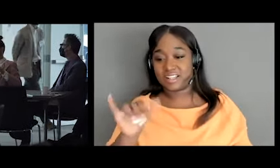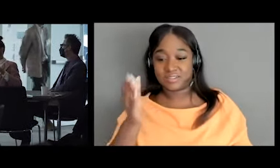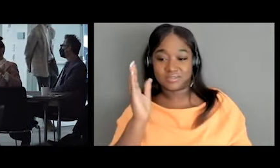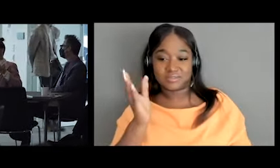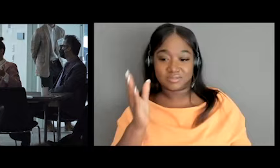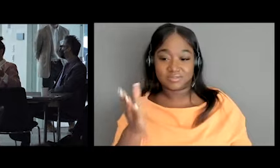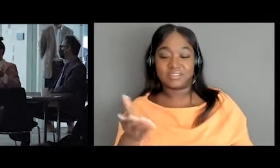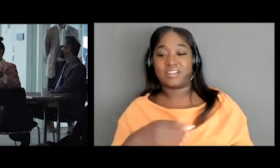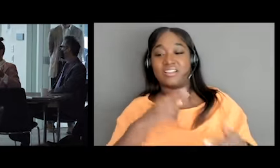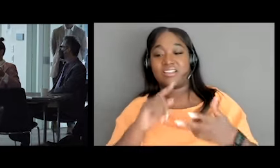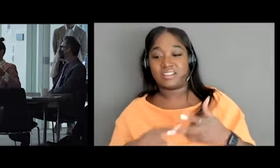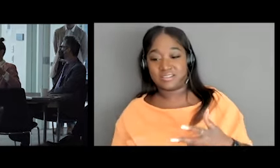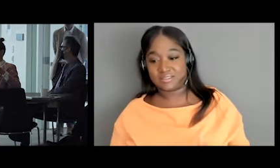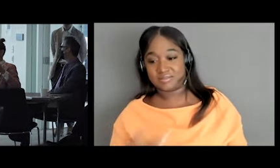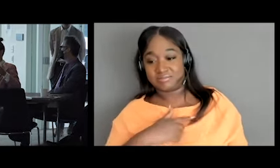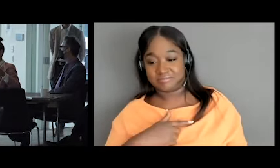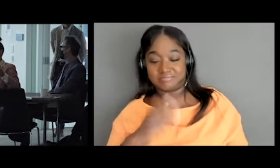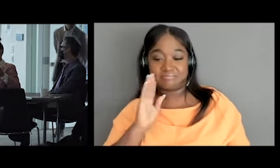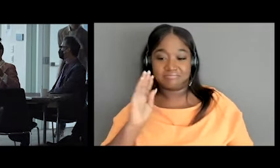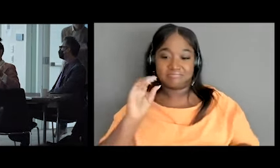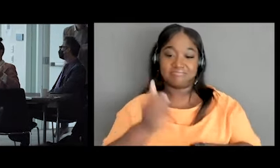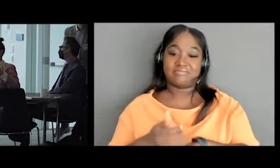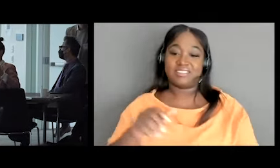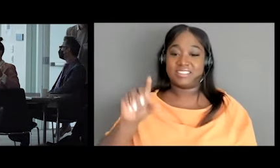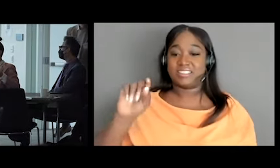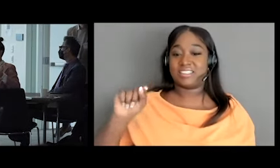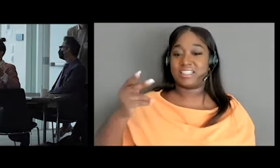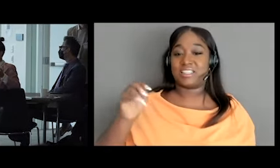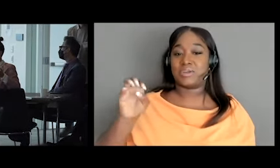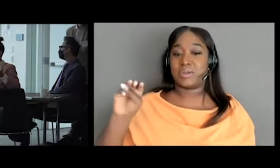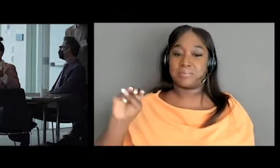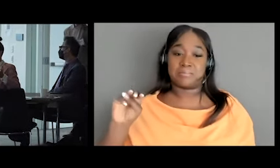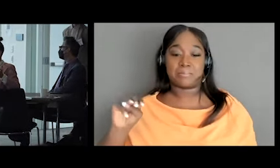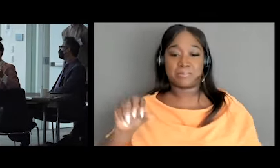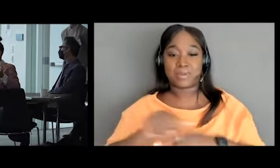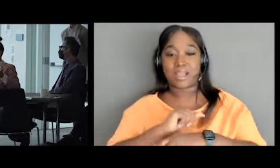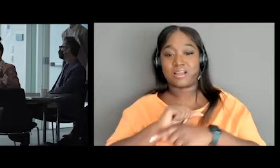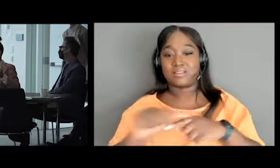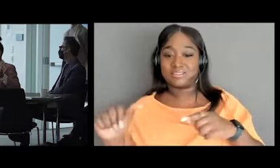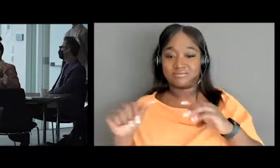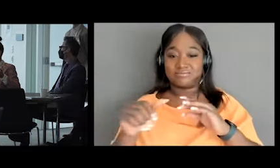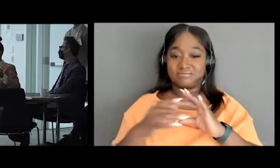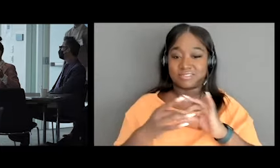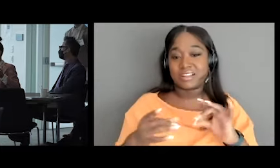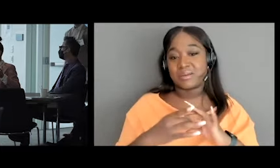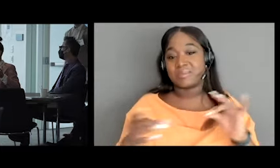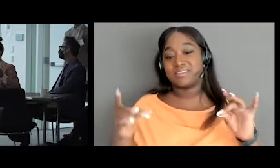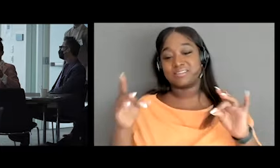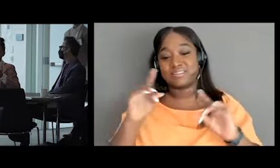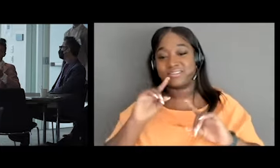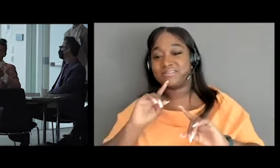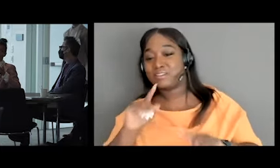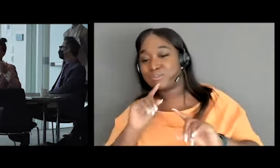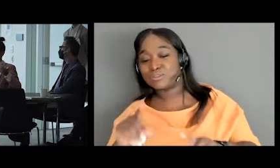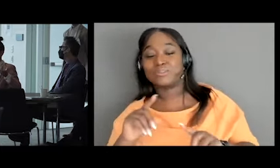a theory and practice of a comprehensive answer to a lot, maybe not all, but a lot of the concerns that people have raised,